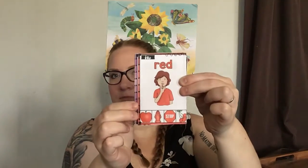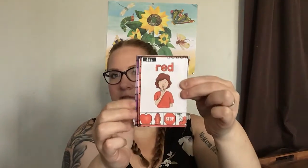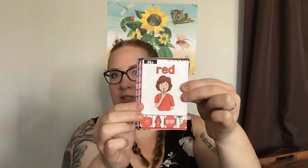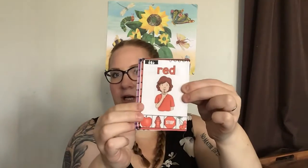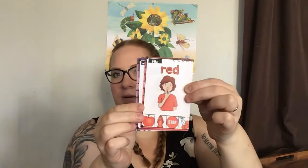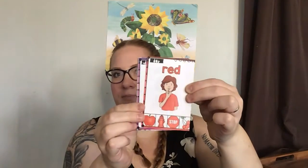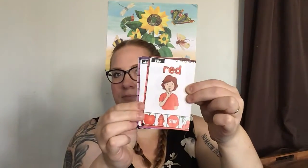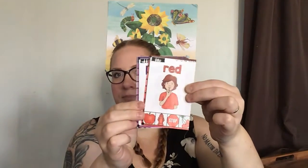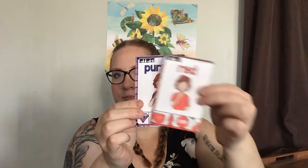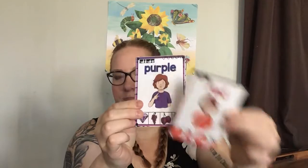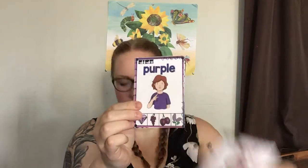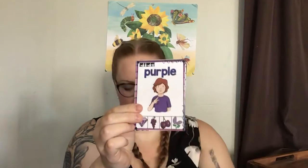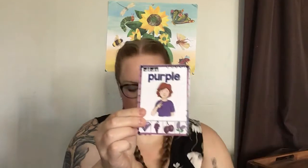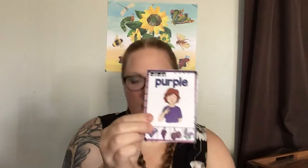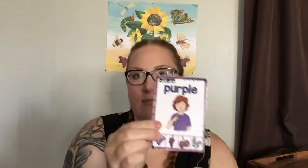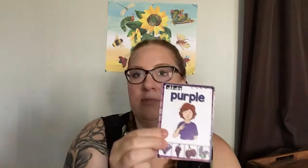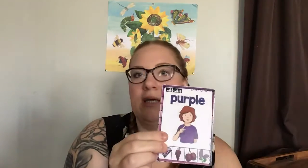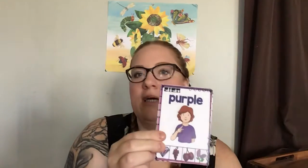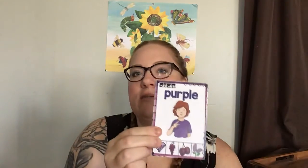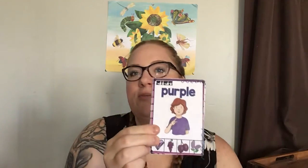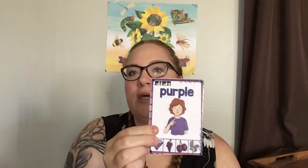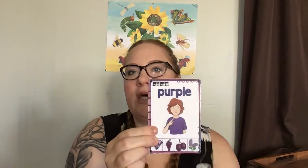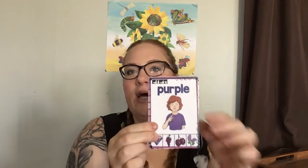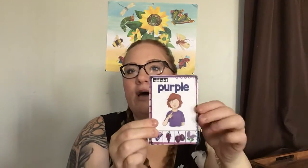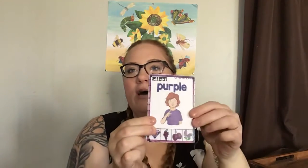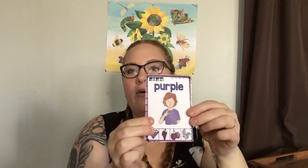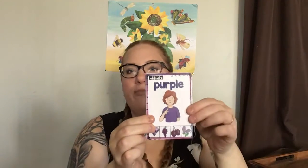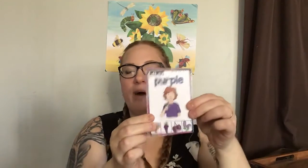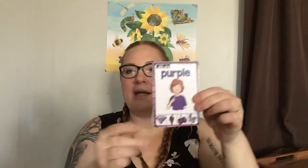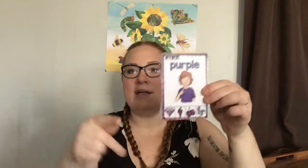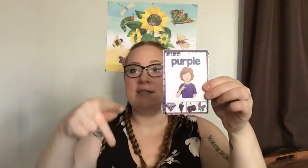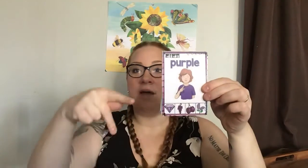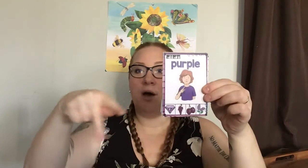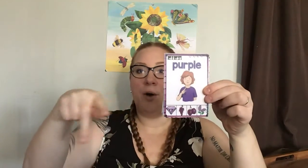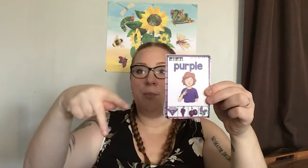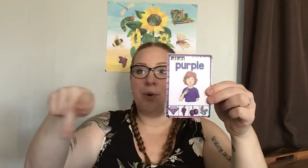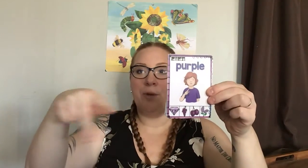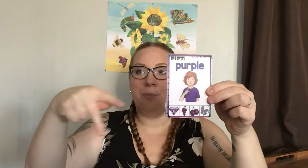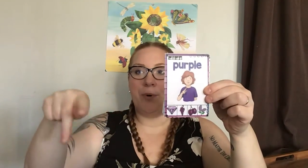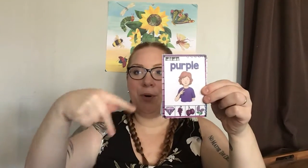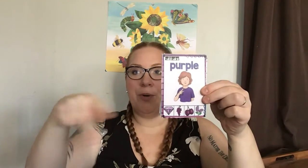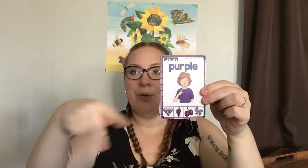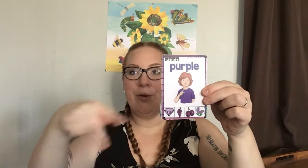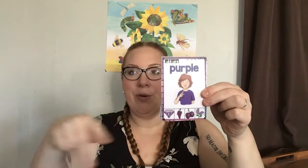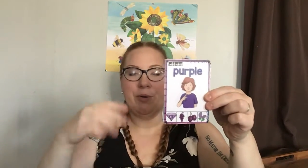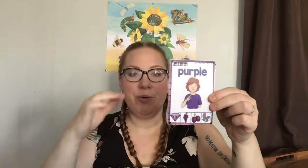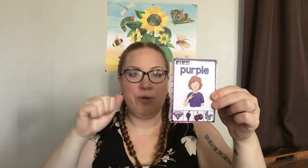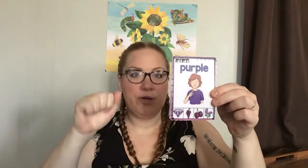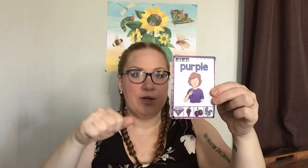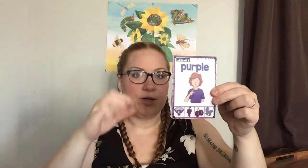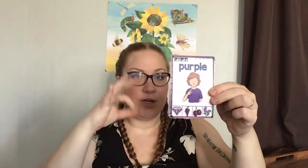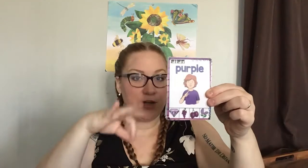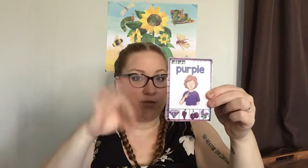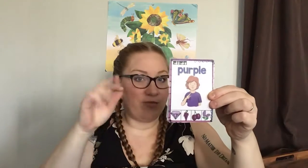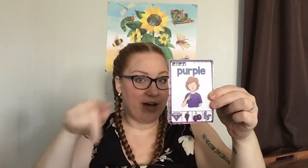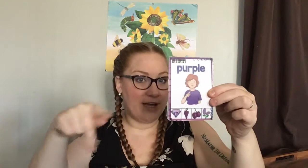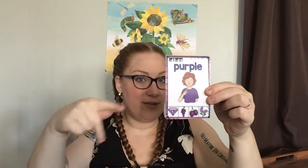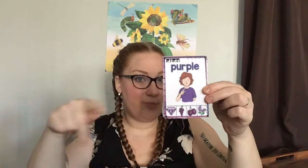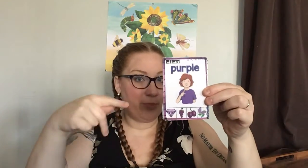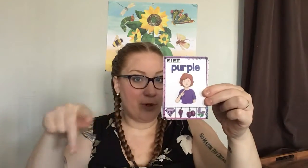Good job. Next we have, mine is purple. Can you find